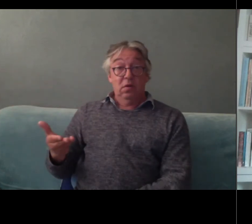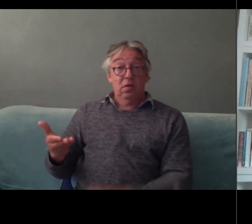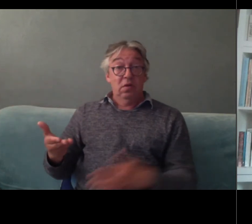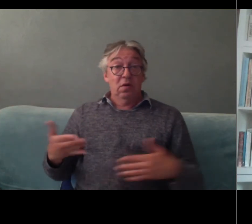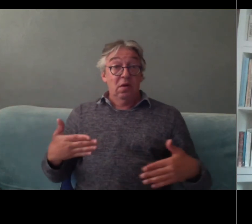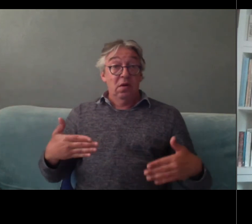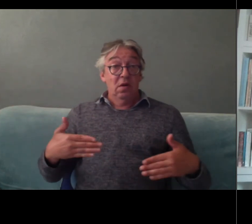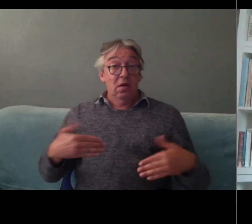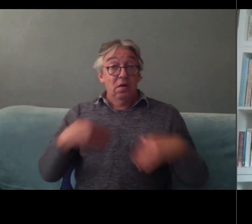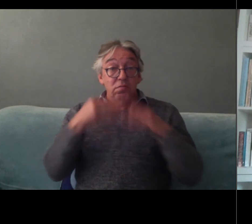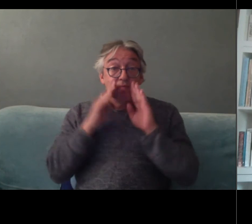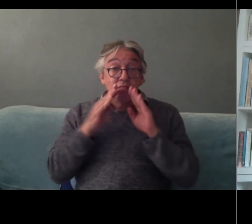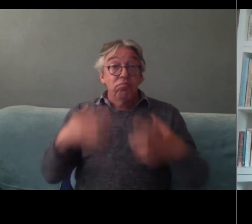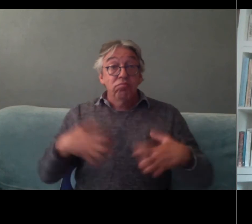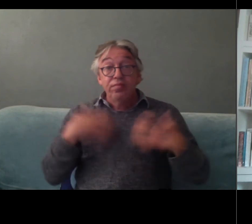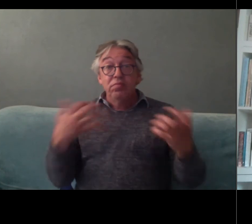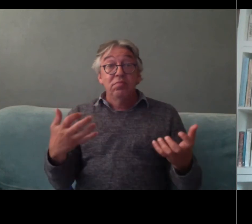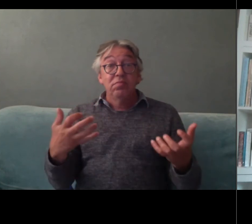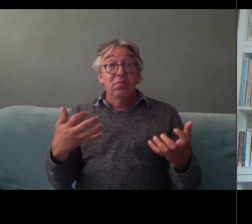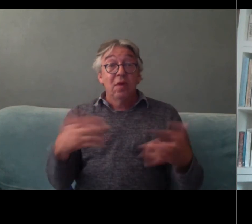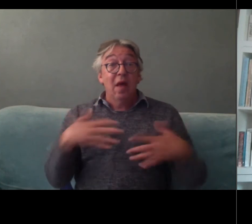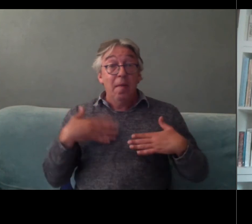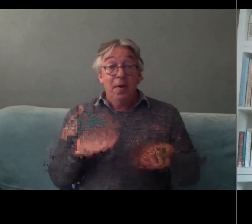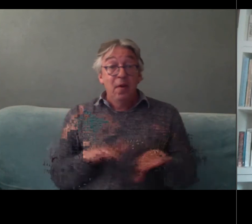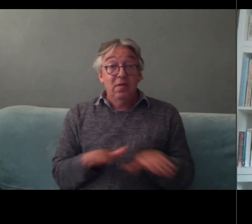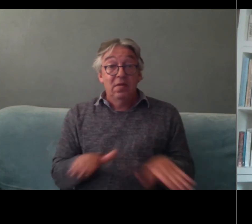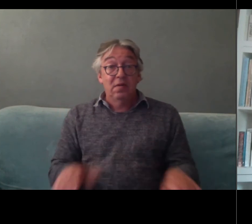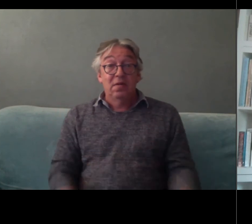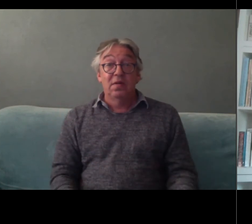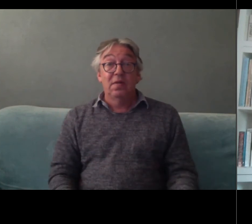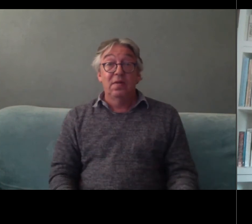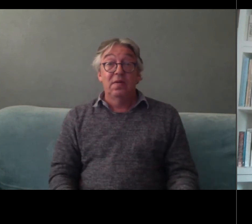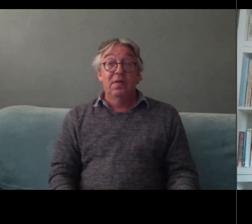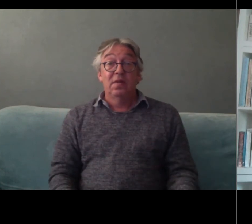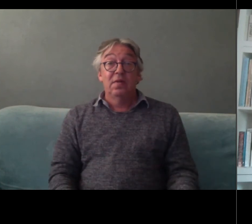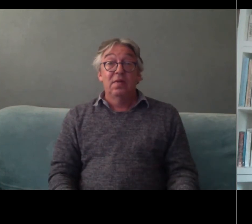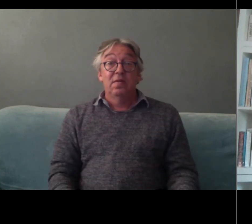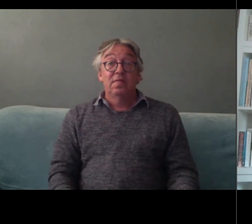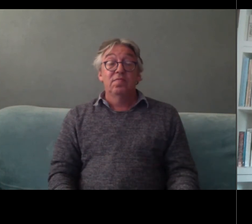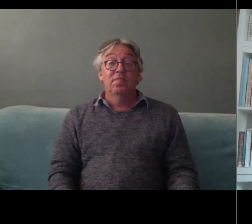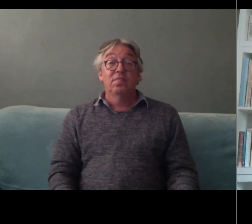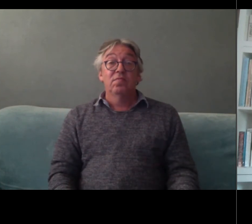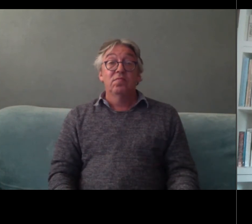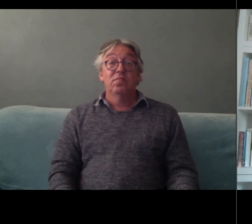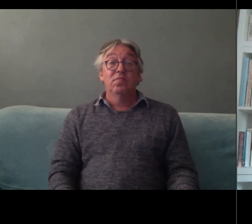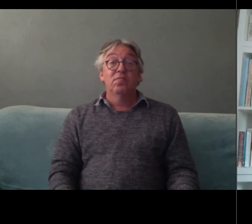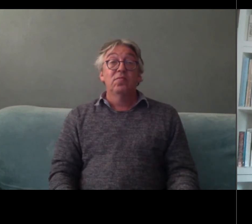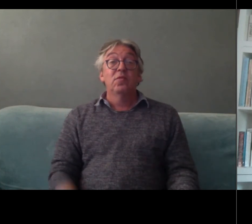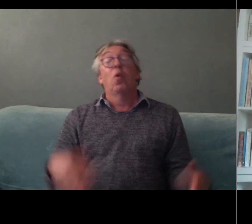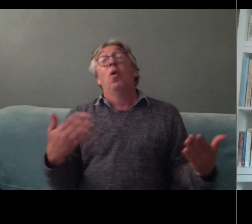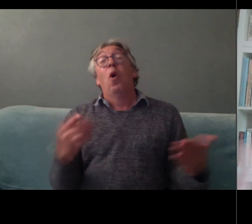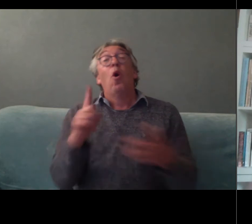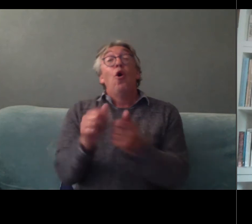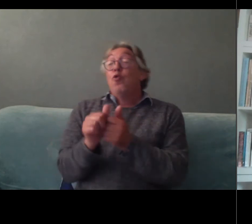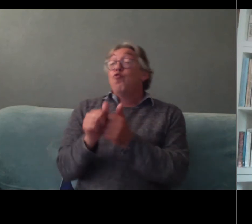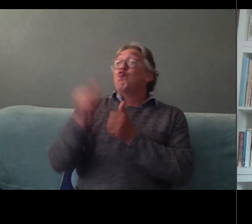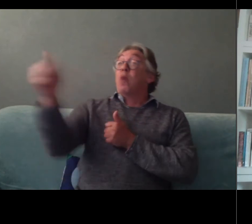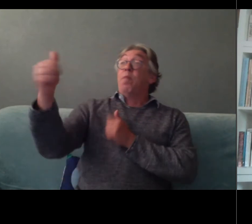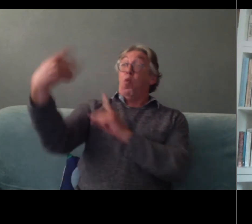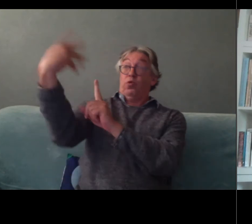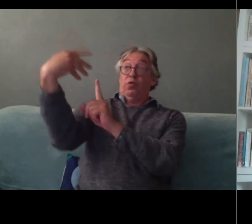normal, because when you can't see people, from one side, it's very comfortable not to go there, not to come to the commission, not to